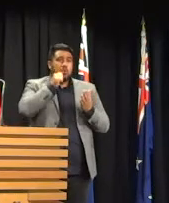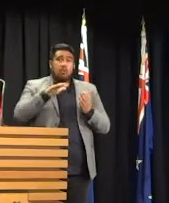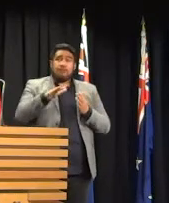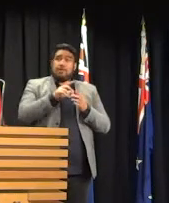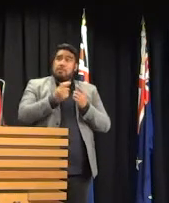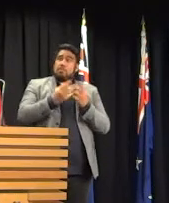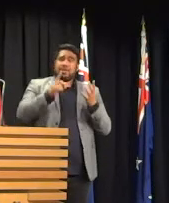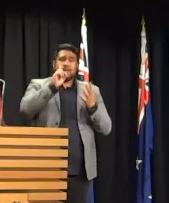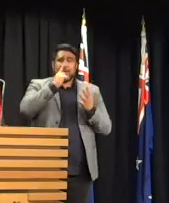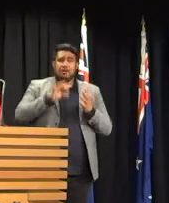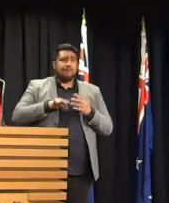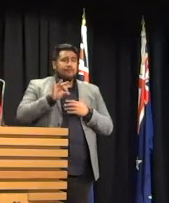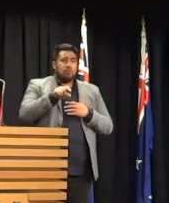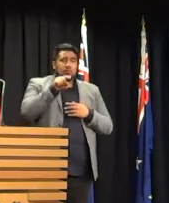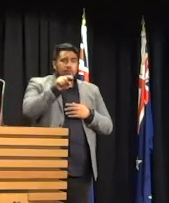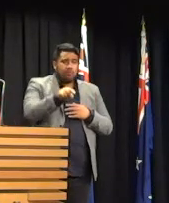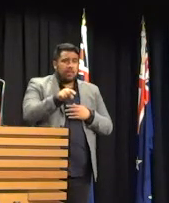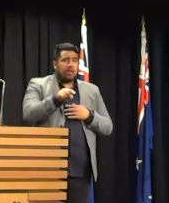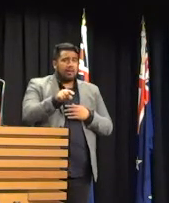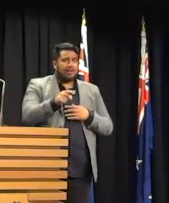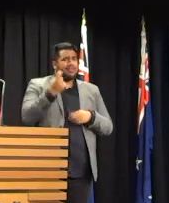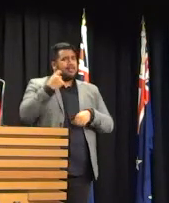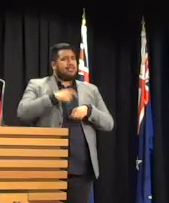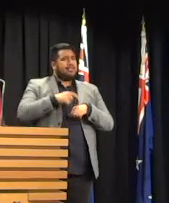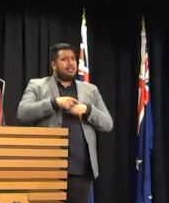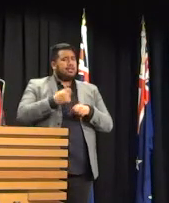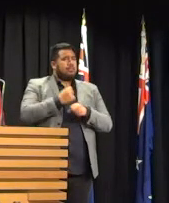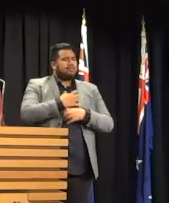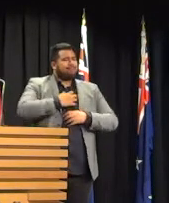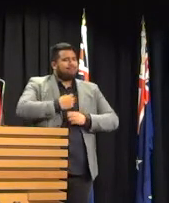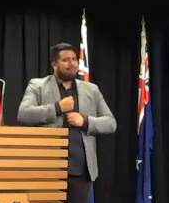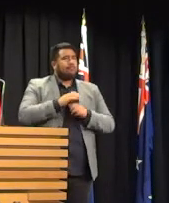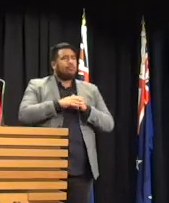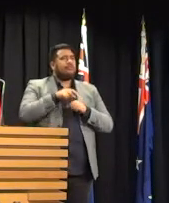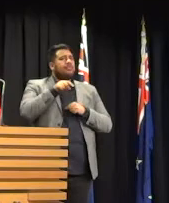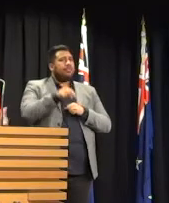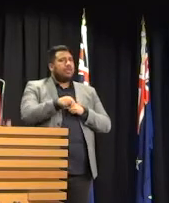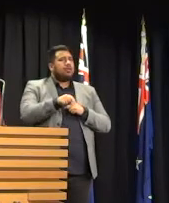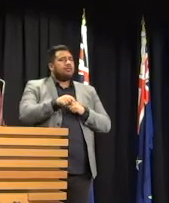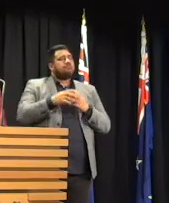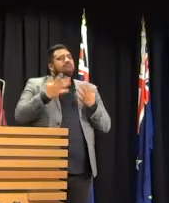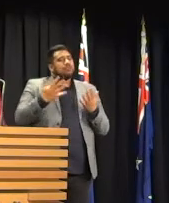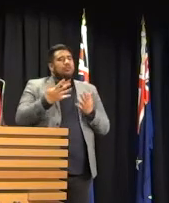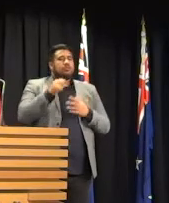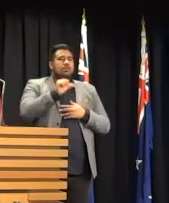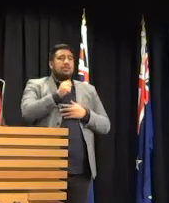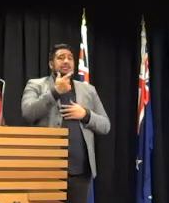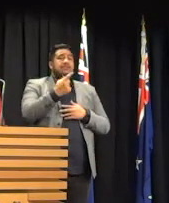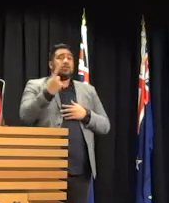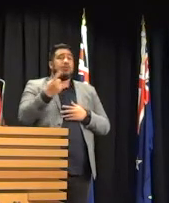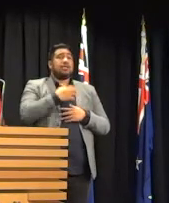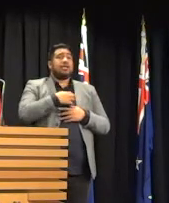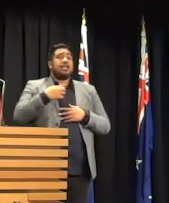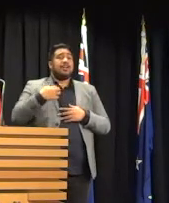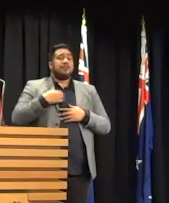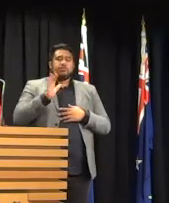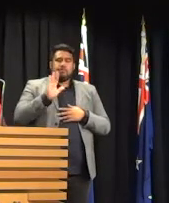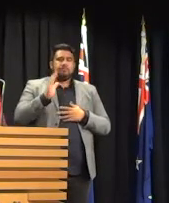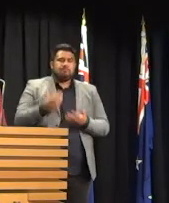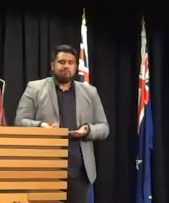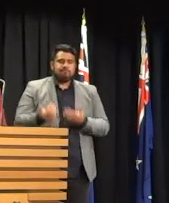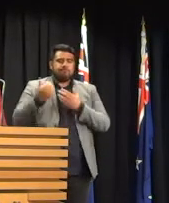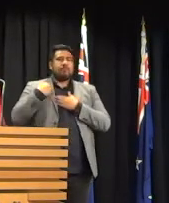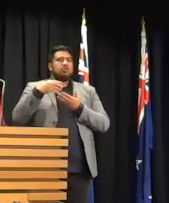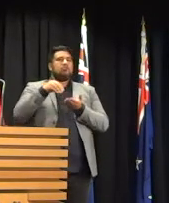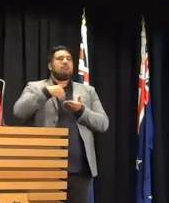bring their loved ones home, and that caused a huge amount of heartache. In 1971, the government began picking up the bill, but it was